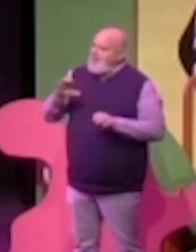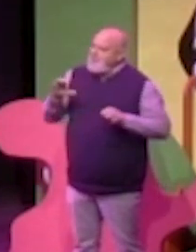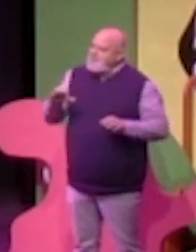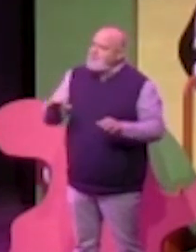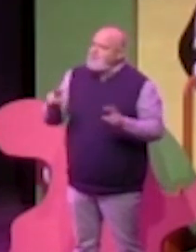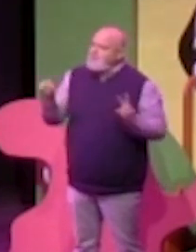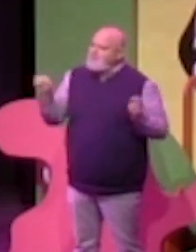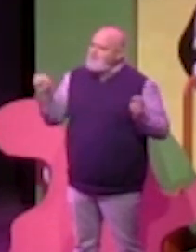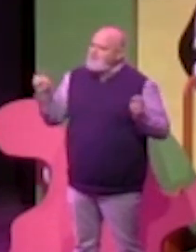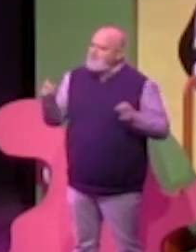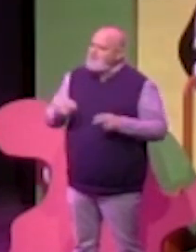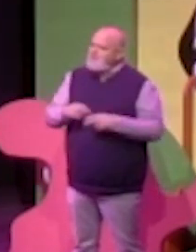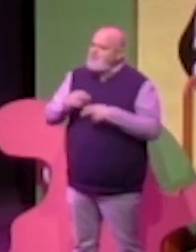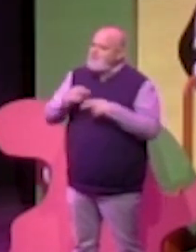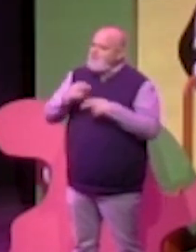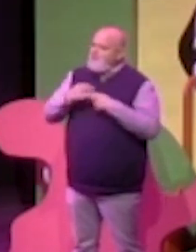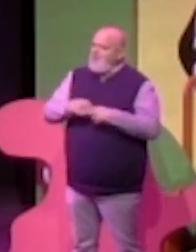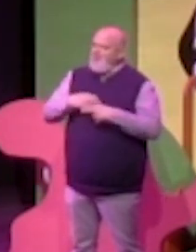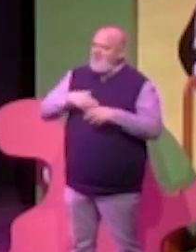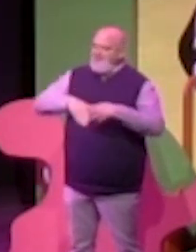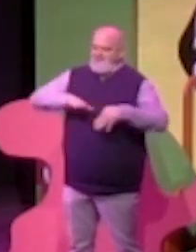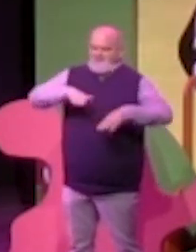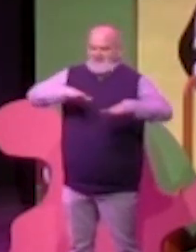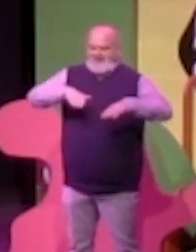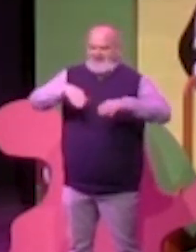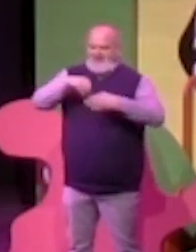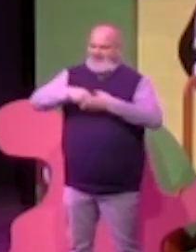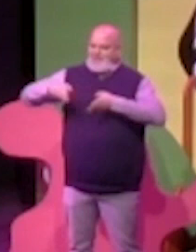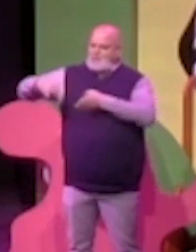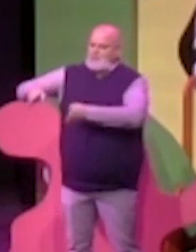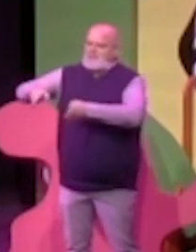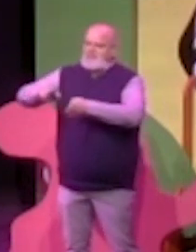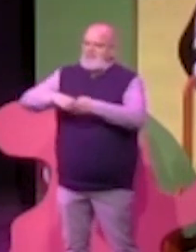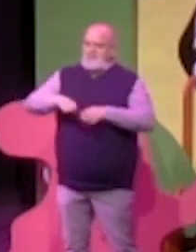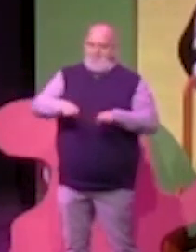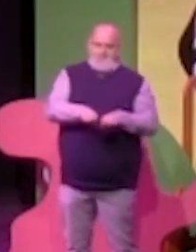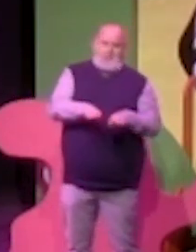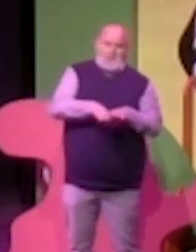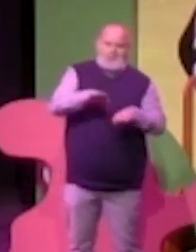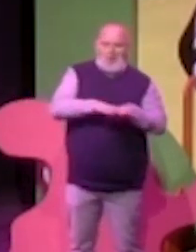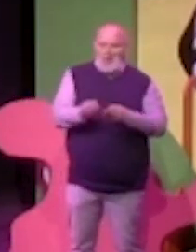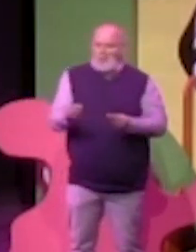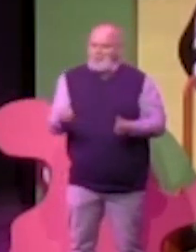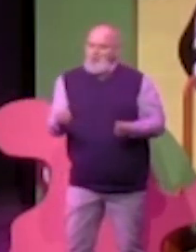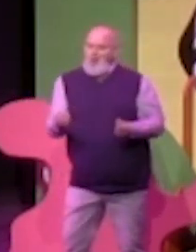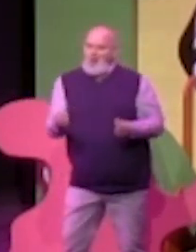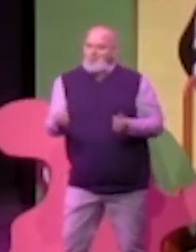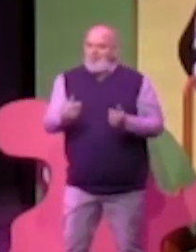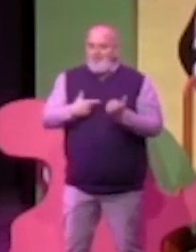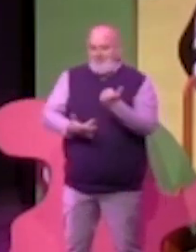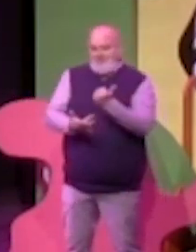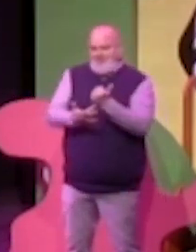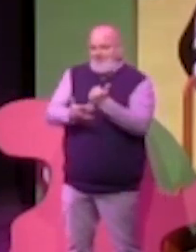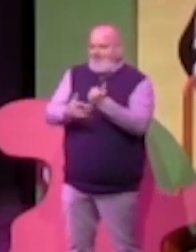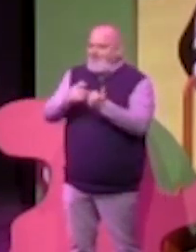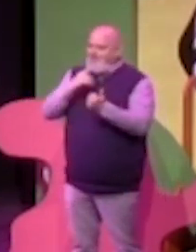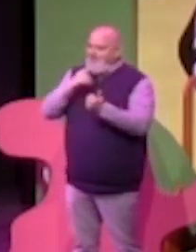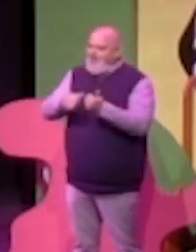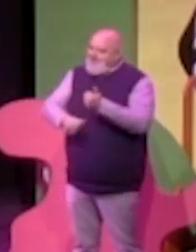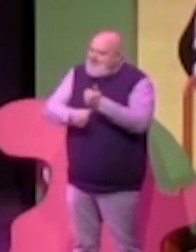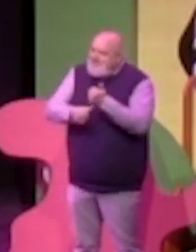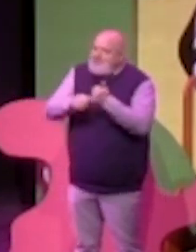our feet in the street, boots on the ground. I have been doing technical assistance for